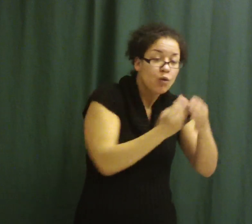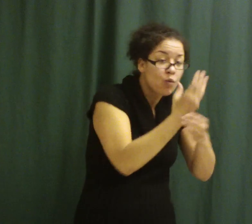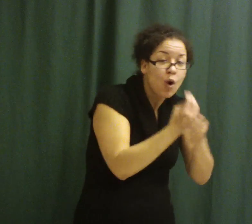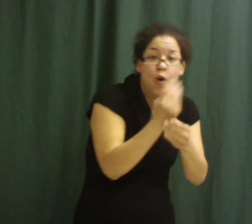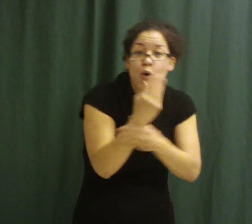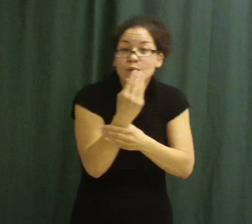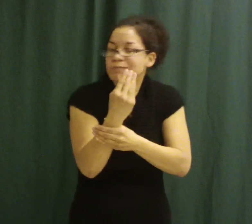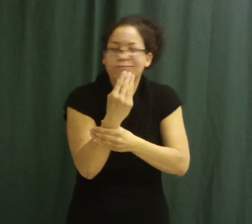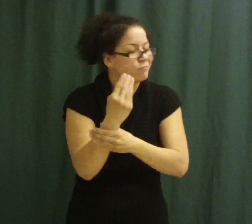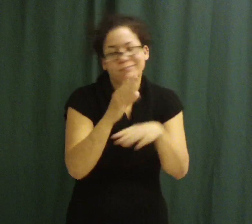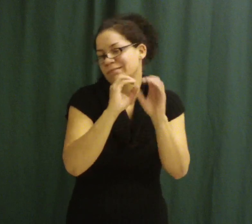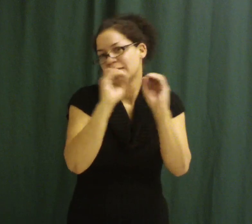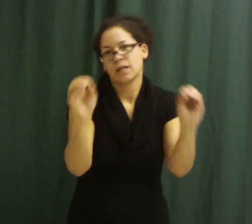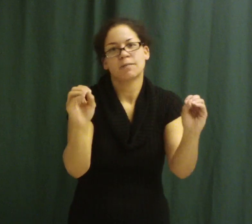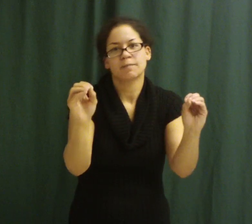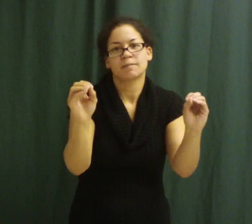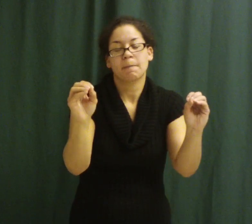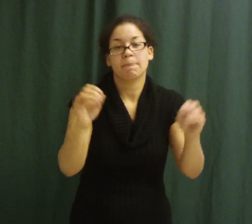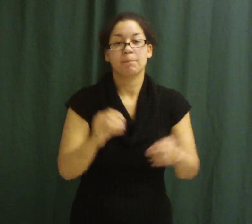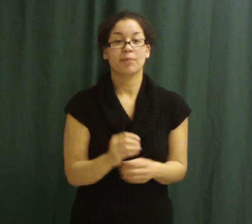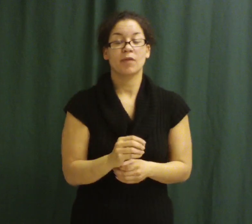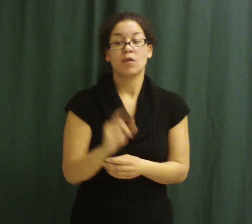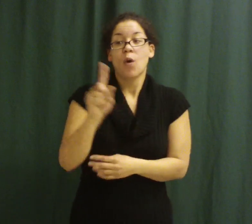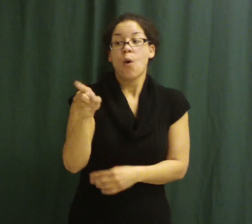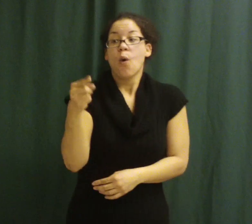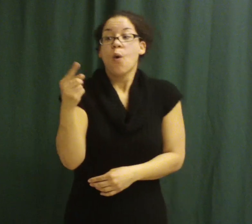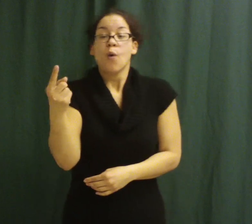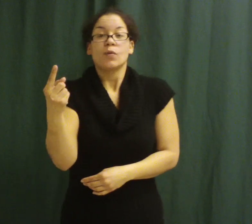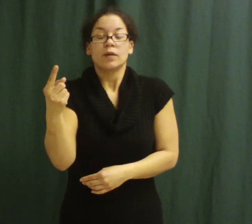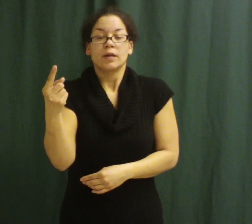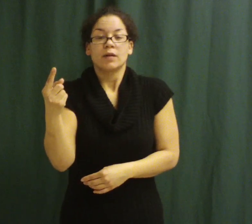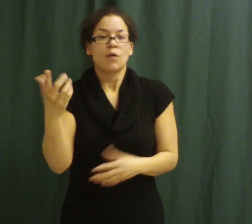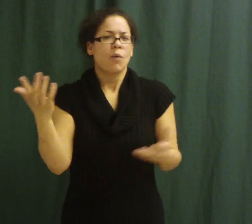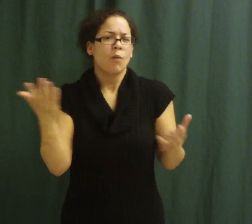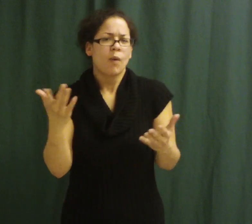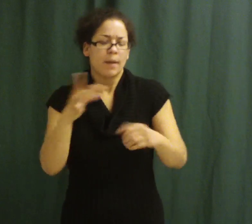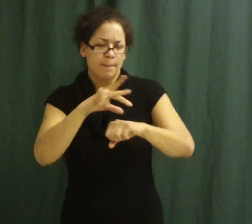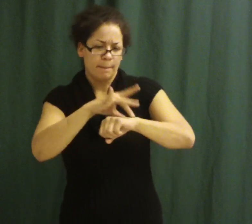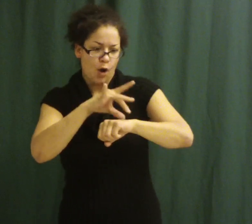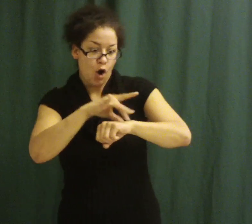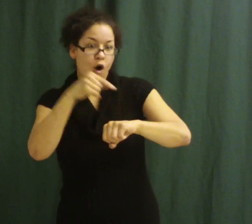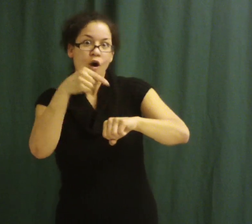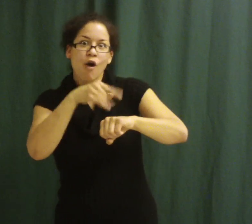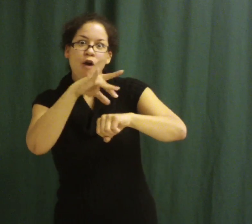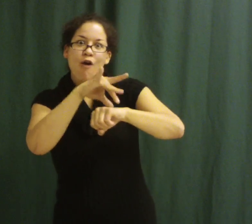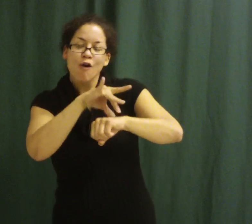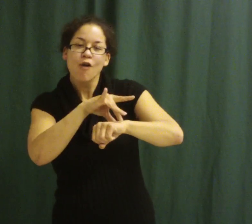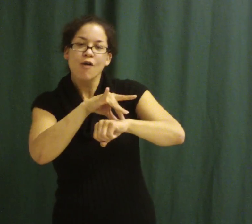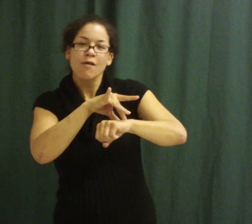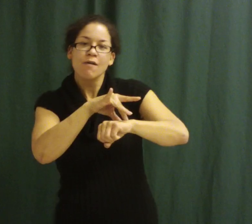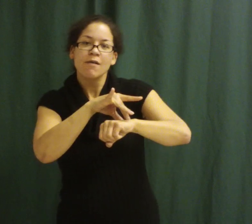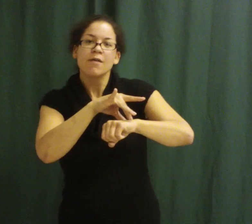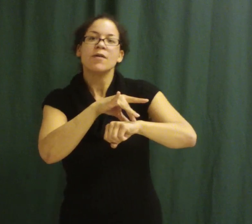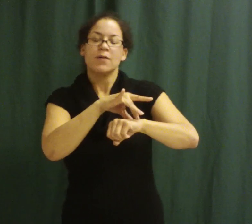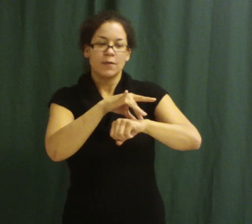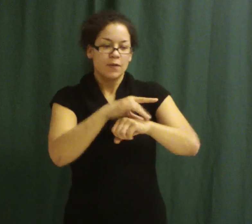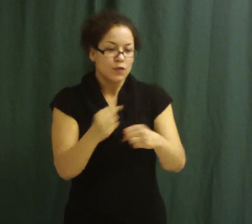Only Earth has liquid water at the surface and can support varieties of life.